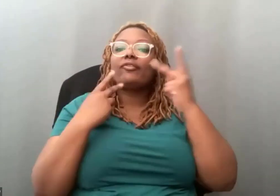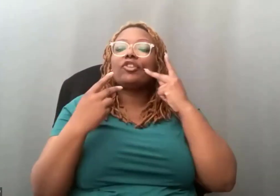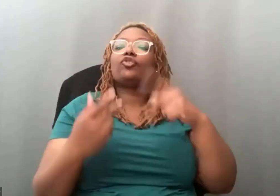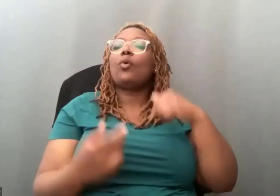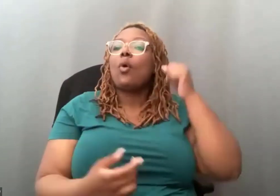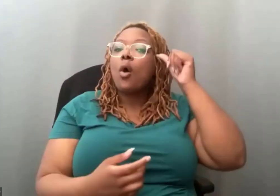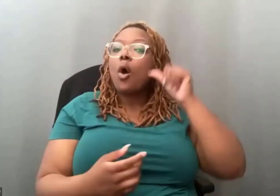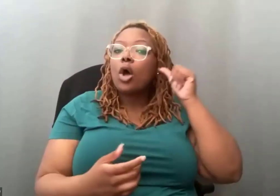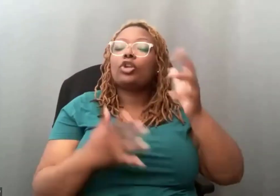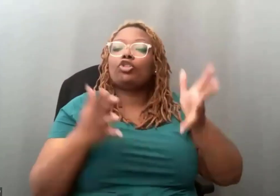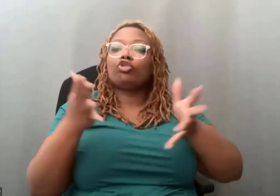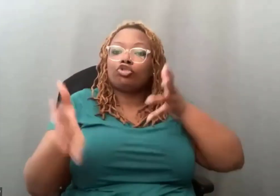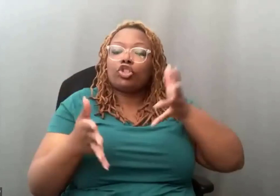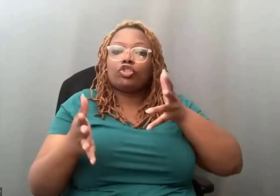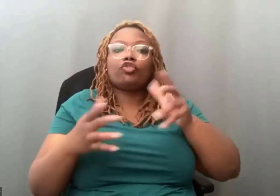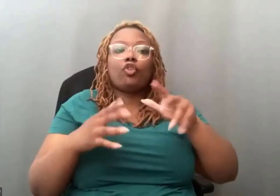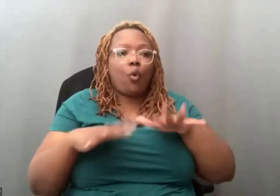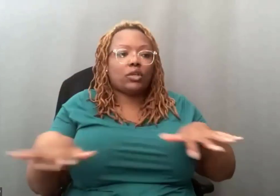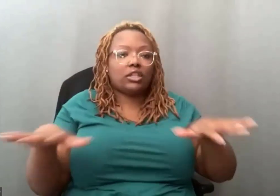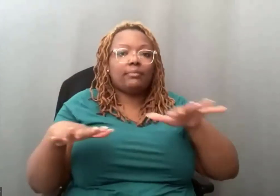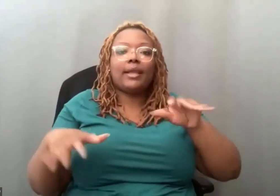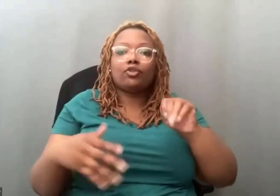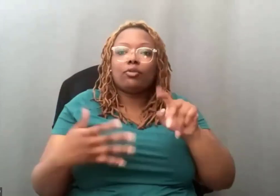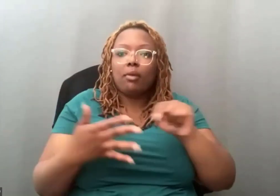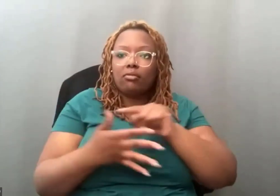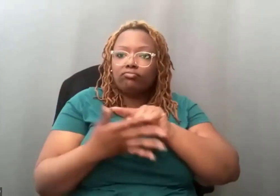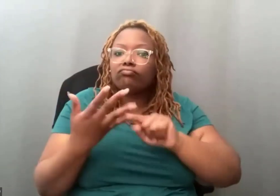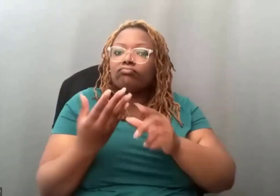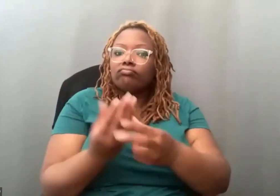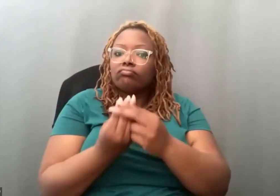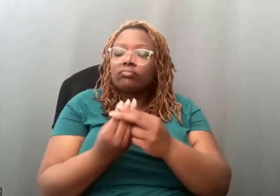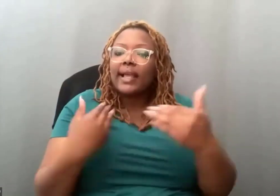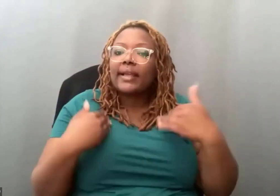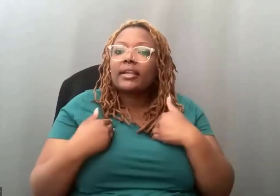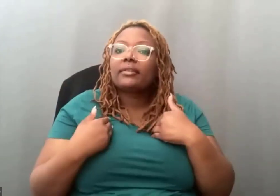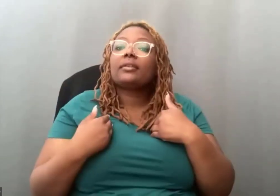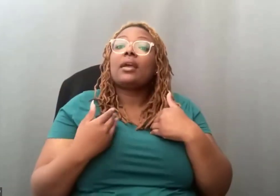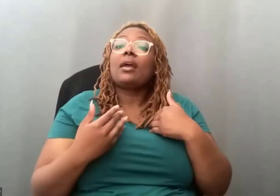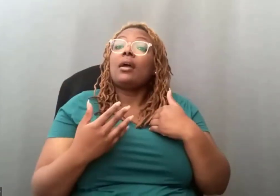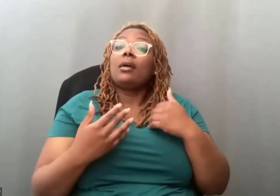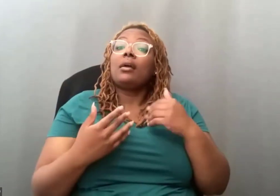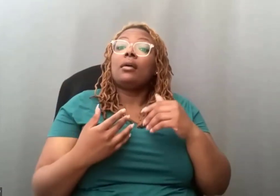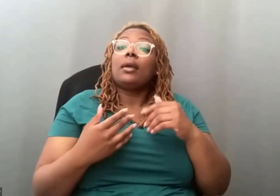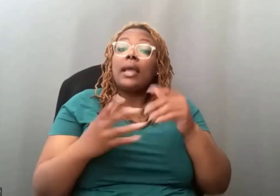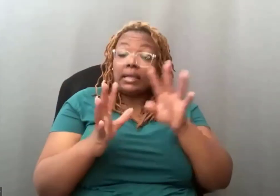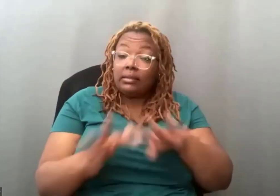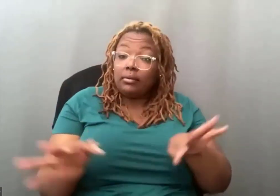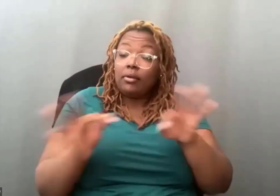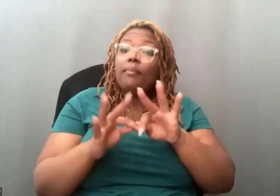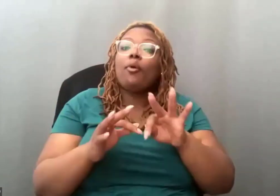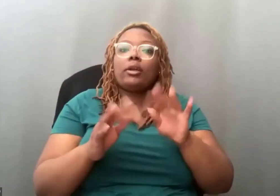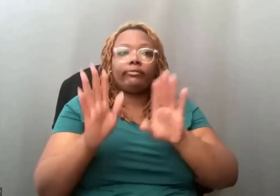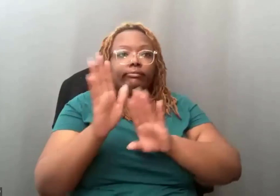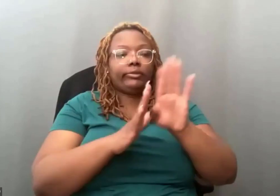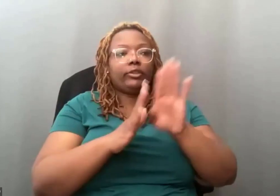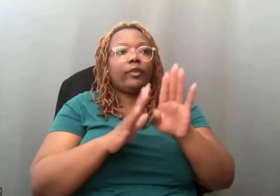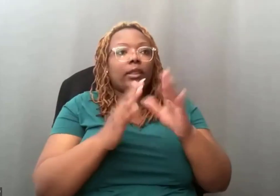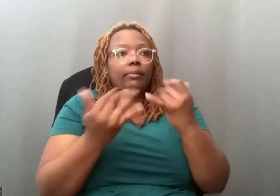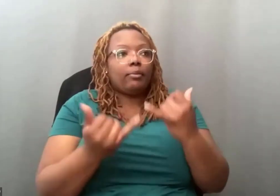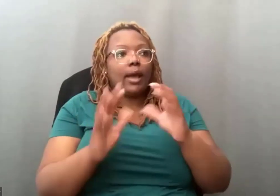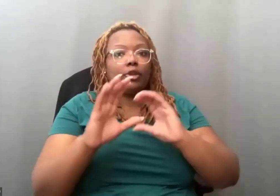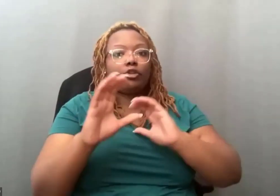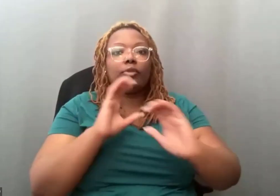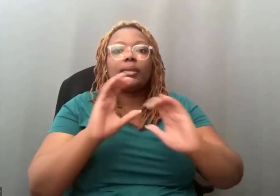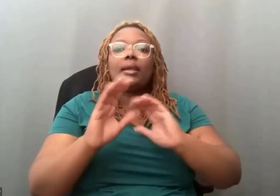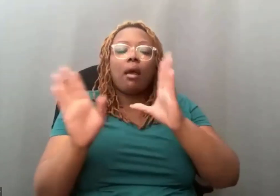audio, gestural, or spatial modes. While multimodality is critical in the development of modern communication, I would like to draw